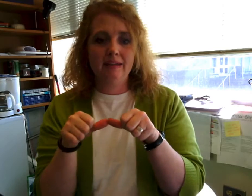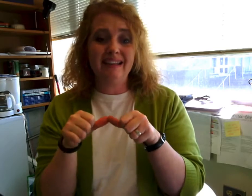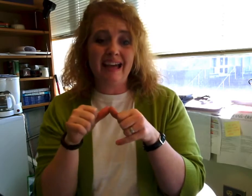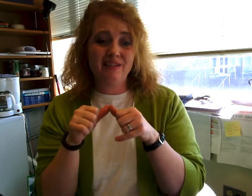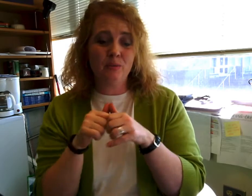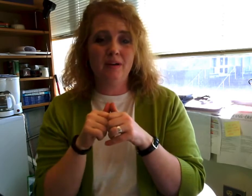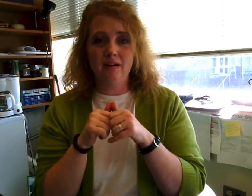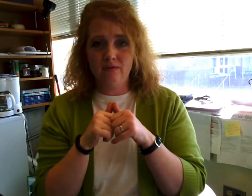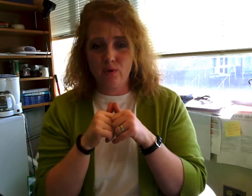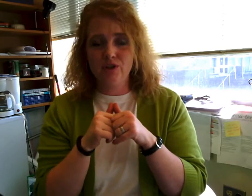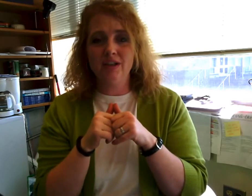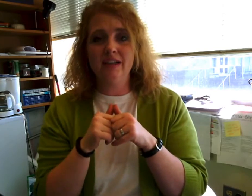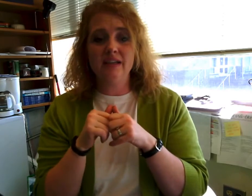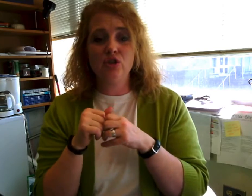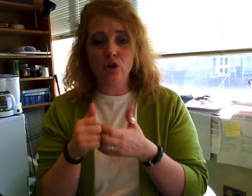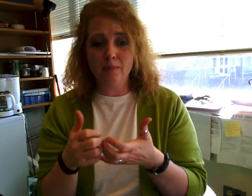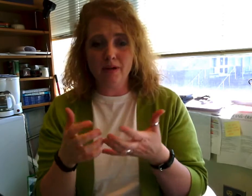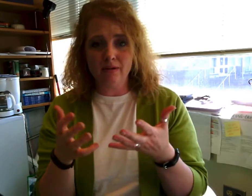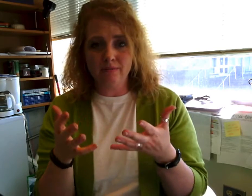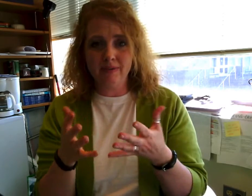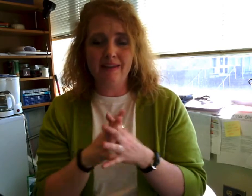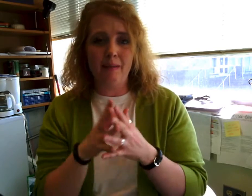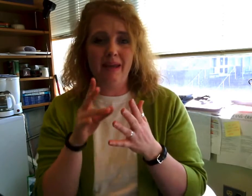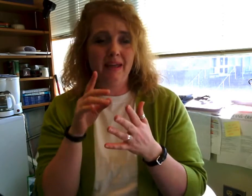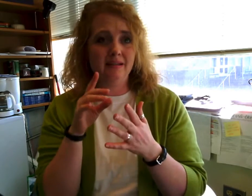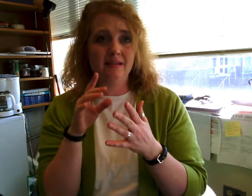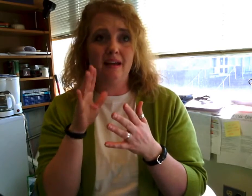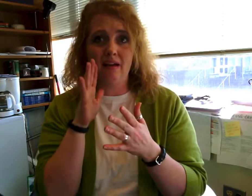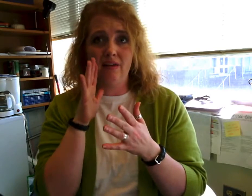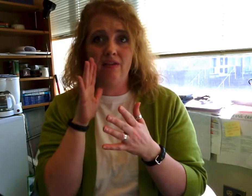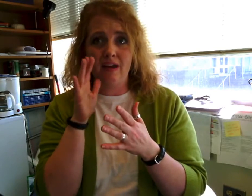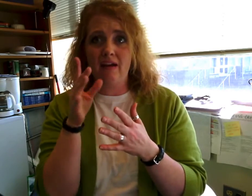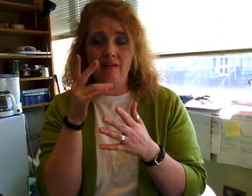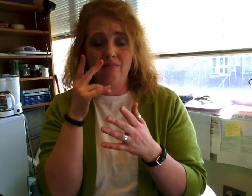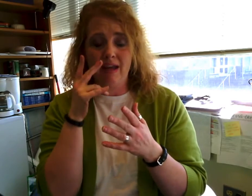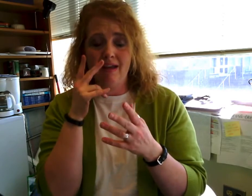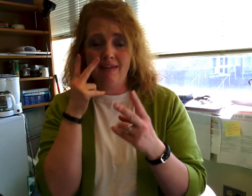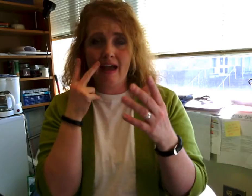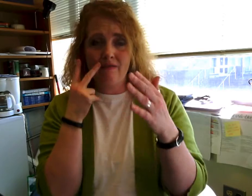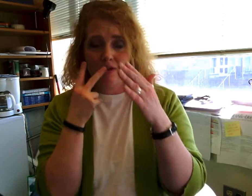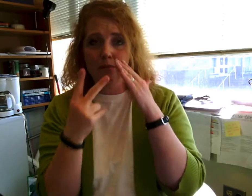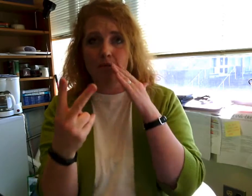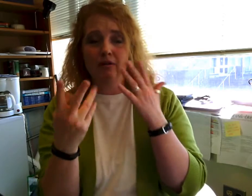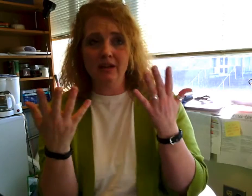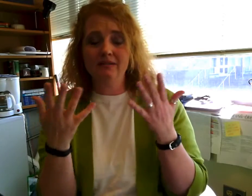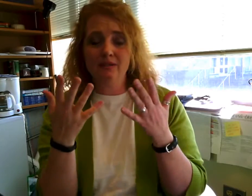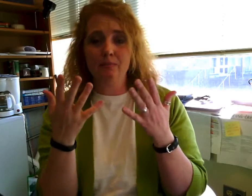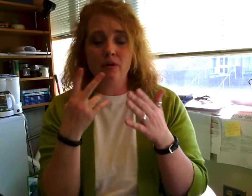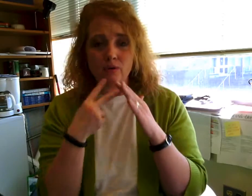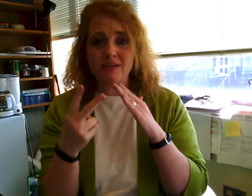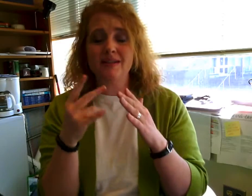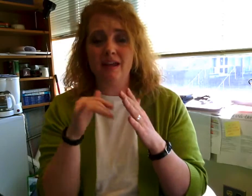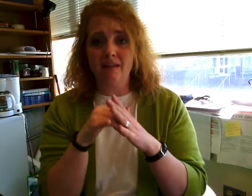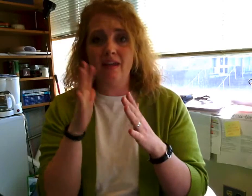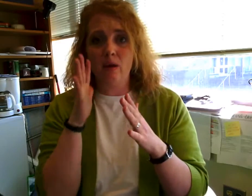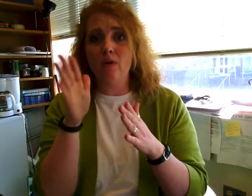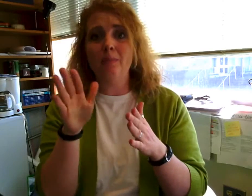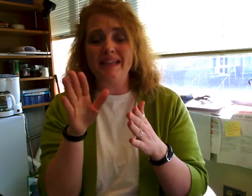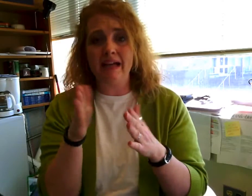And the last one, unfortunately, is terminal, and that means they have the prognosis that they will be